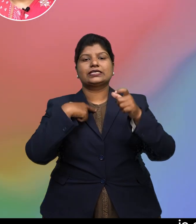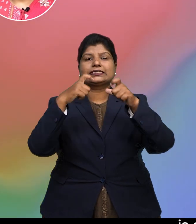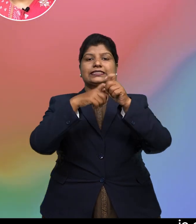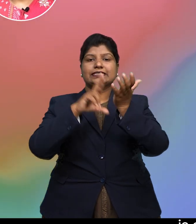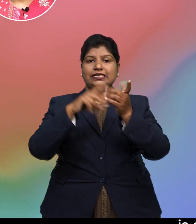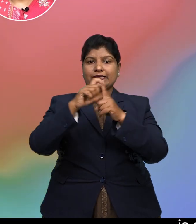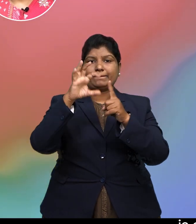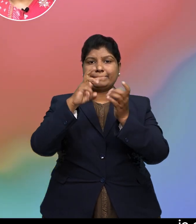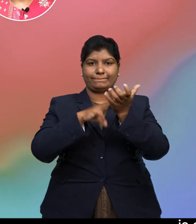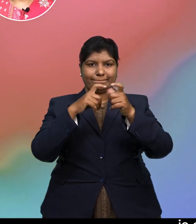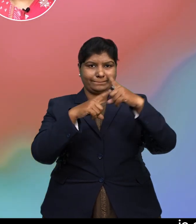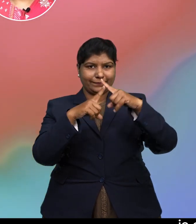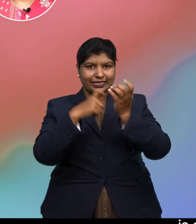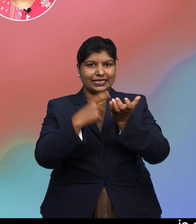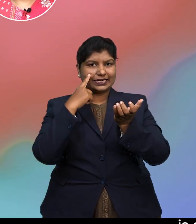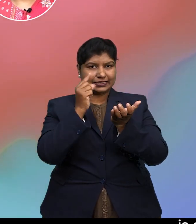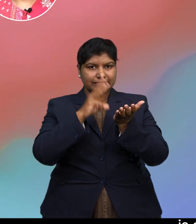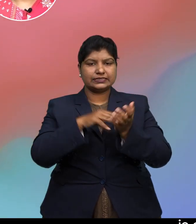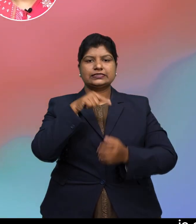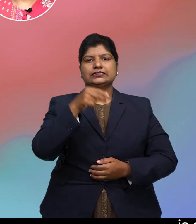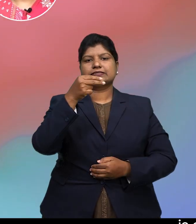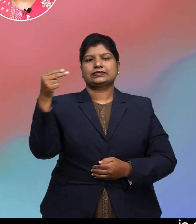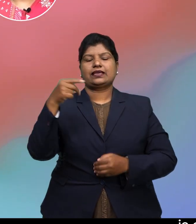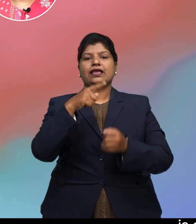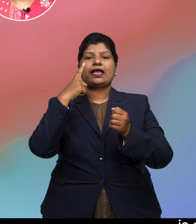is called implantation.